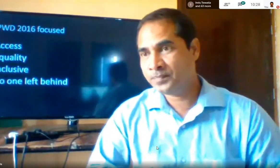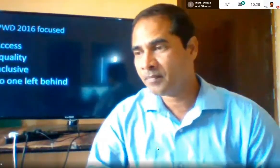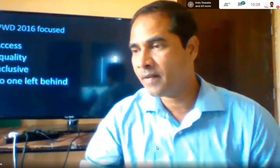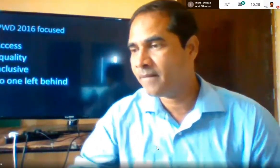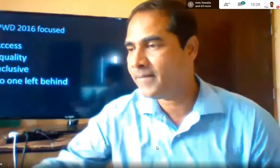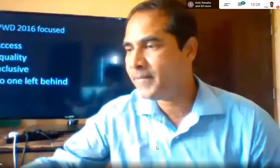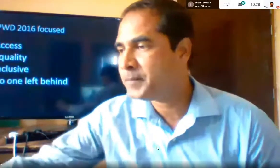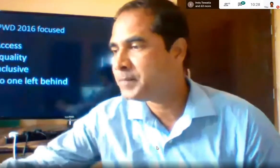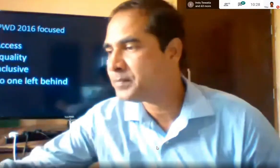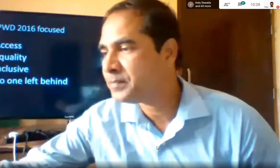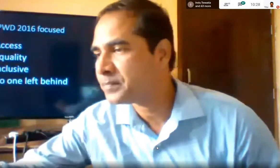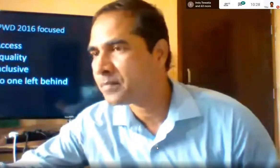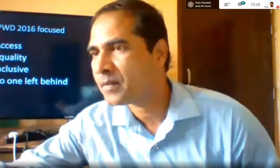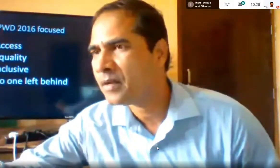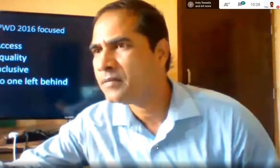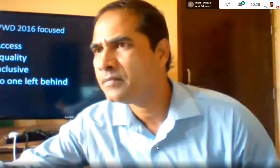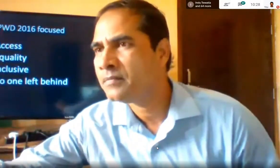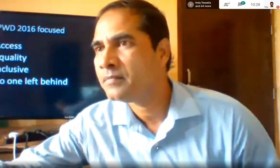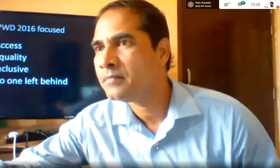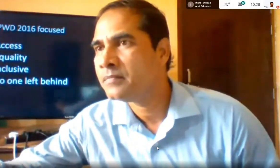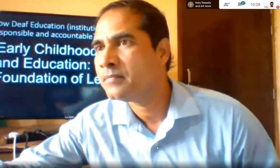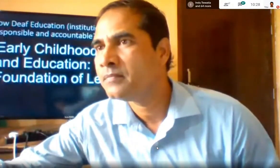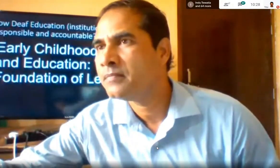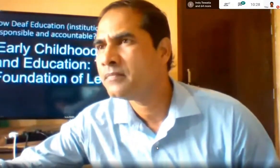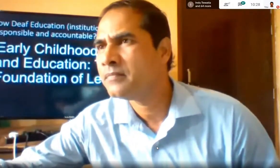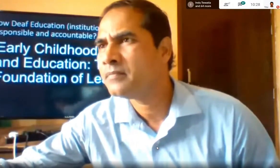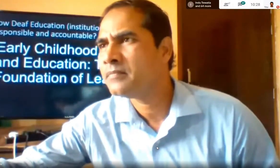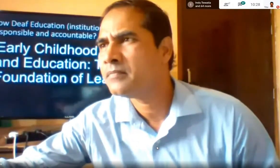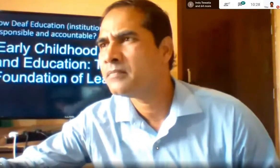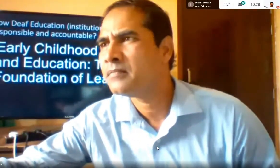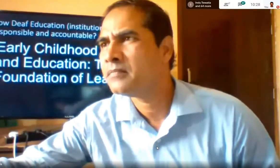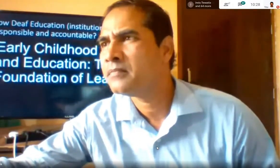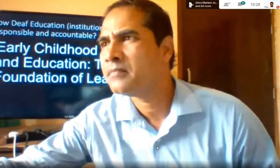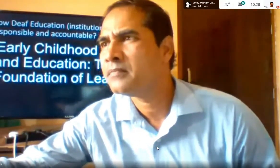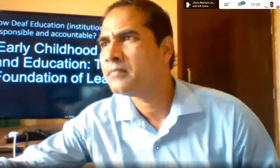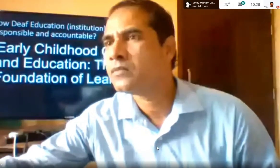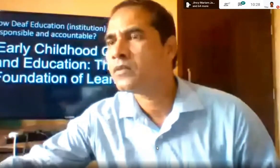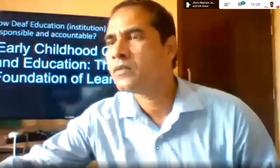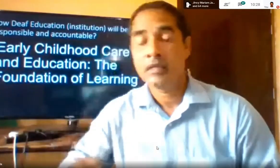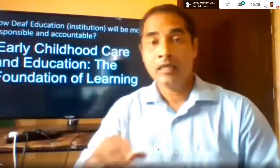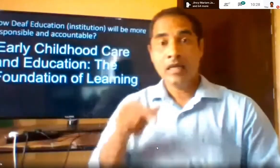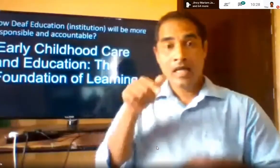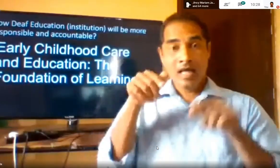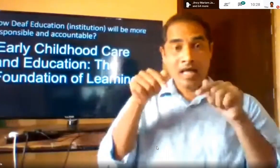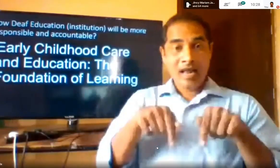So how the government will be doing this, we have to wait and see.